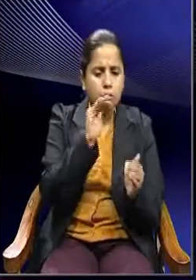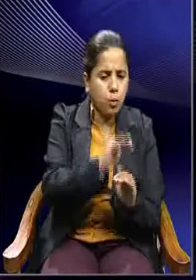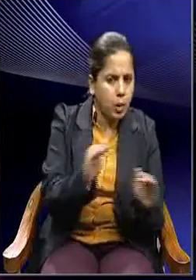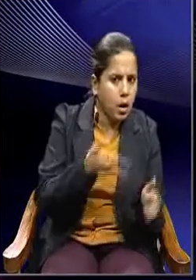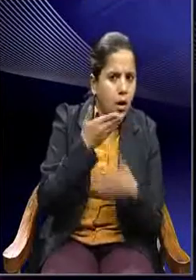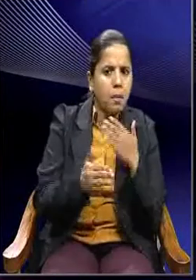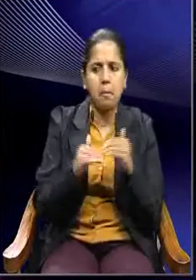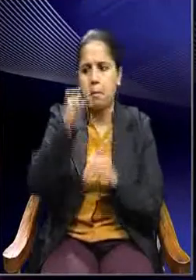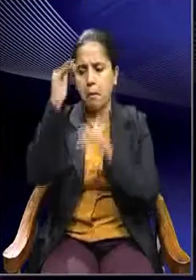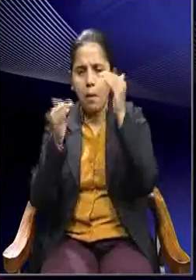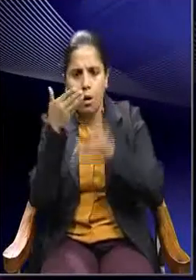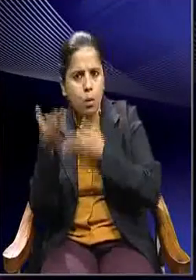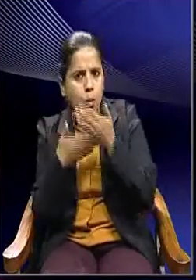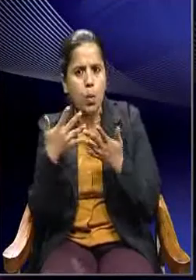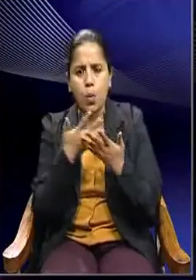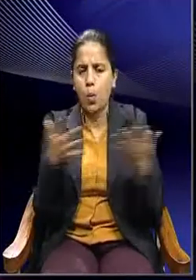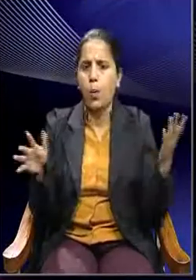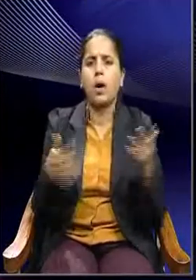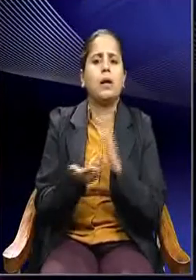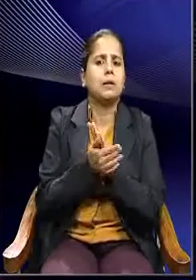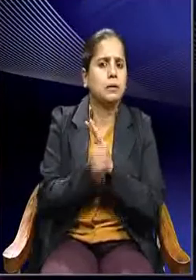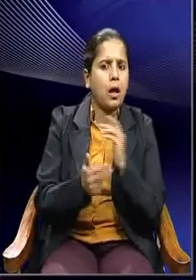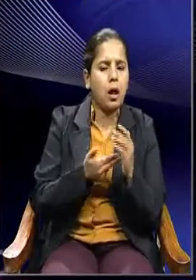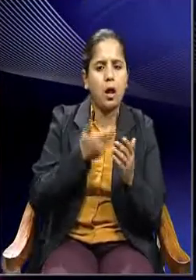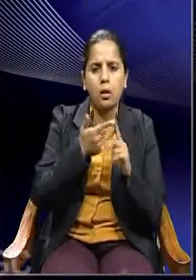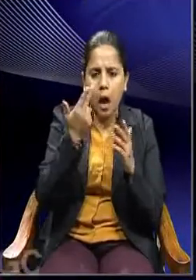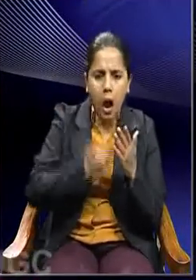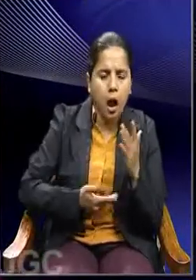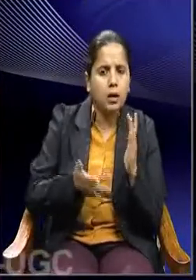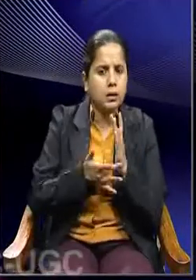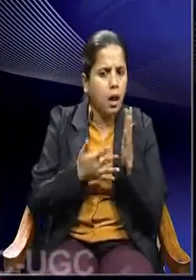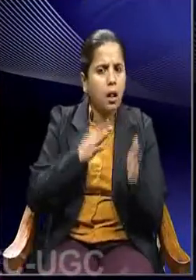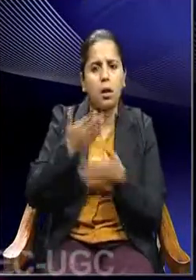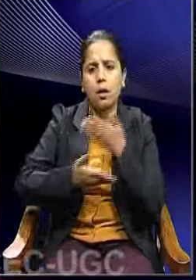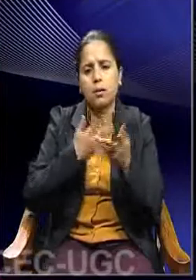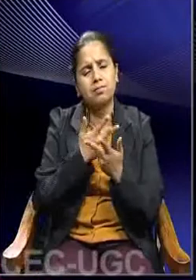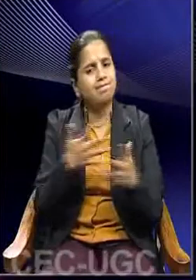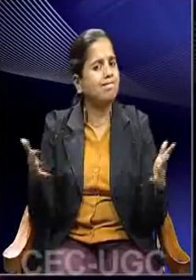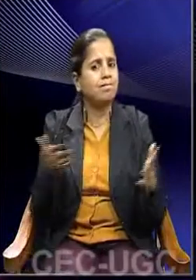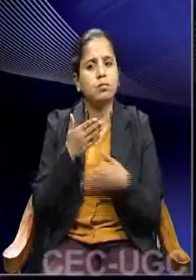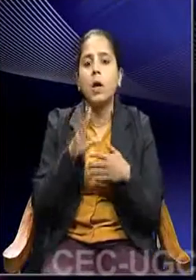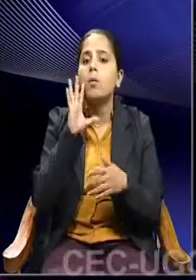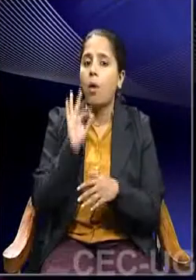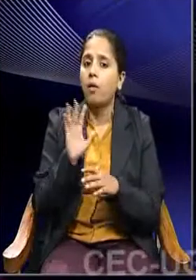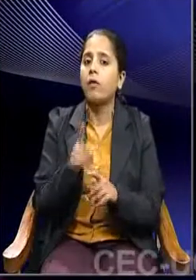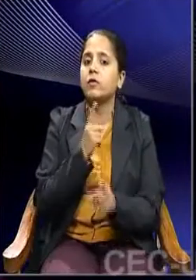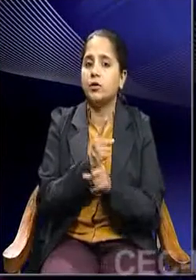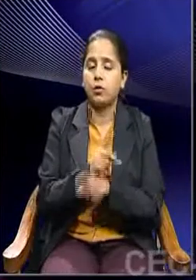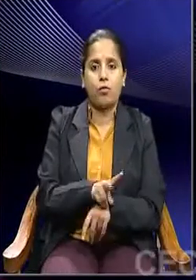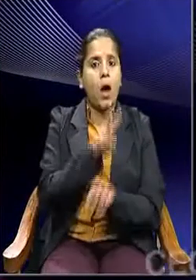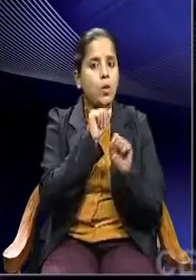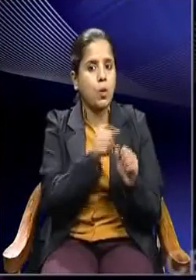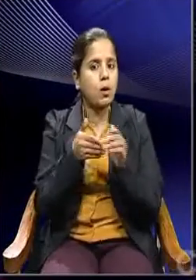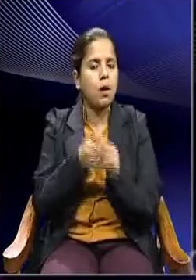to primary to vocational to technical. And most important, looking at the guiding principles, that